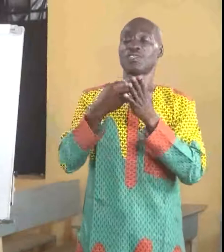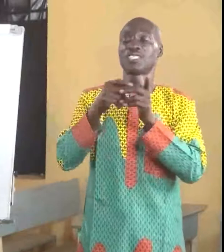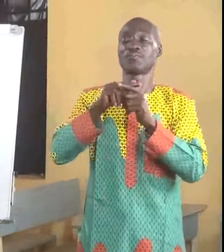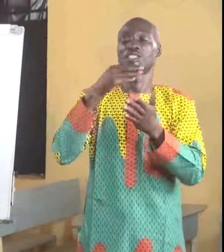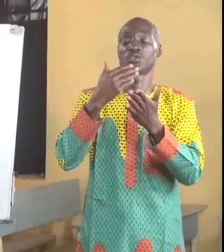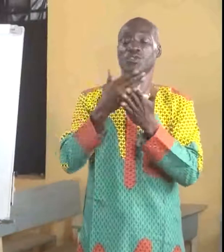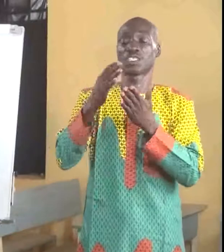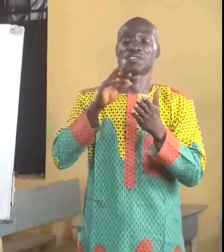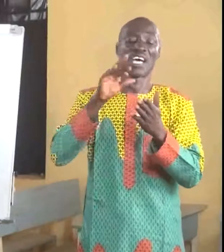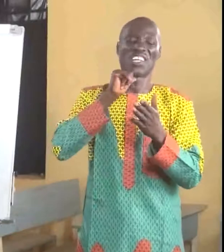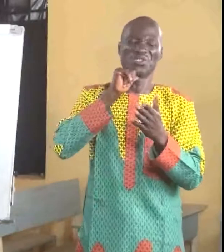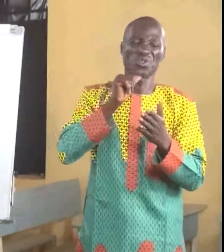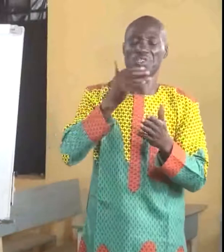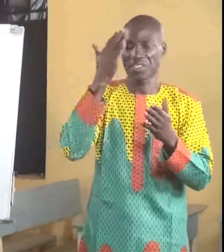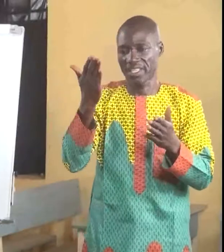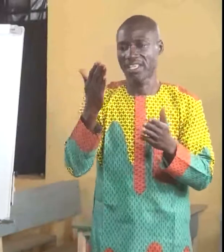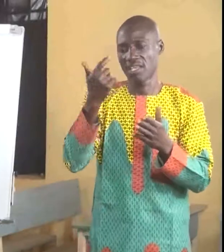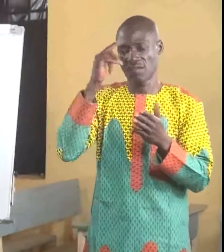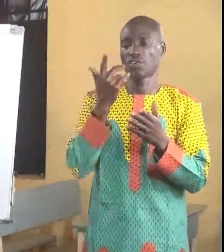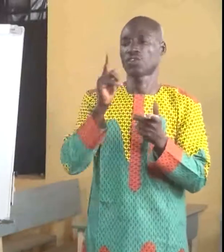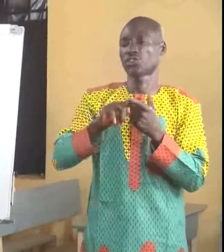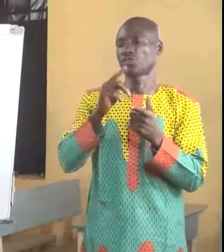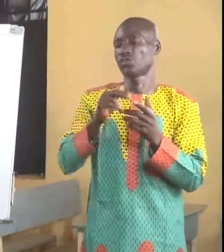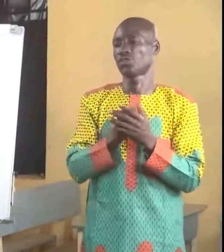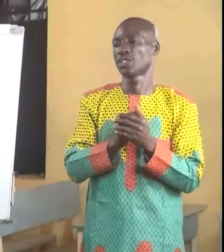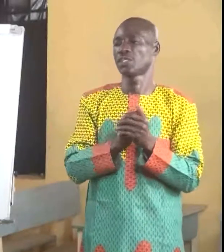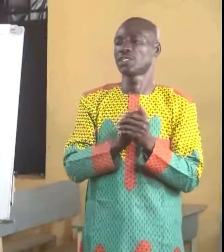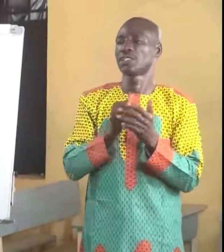services in circulation are not enough